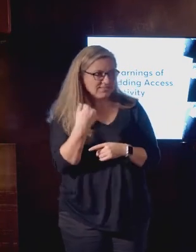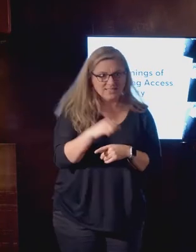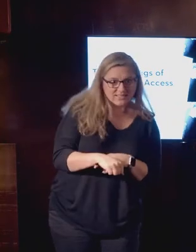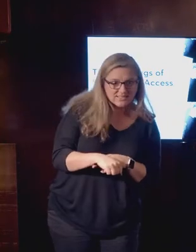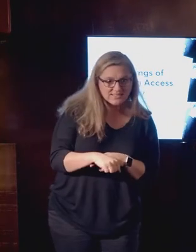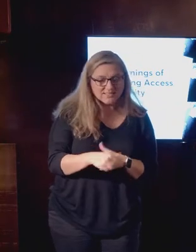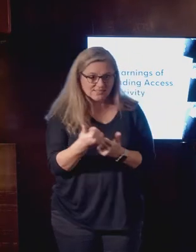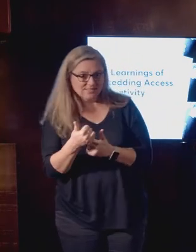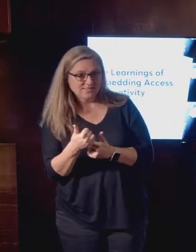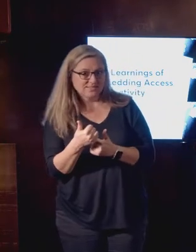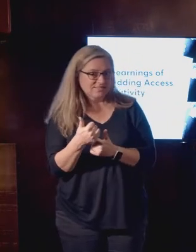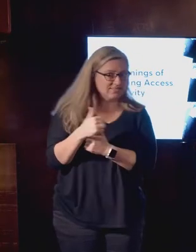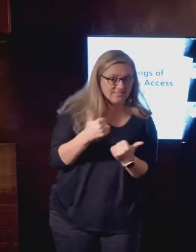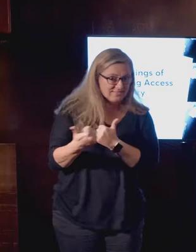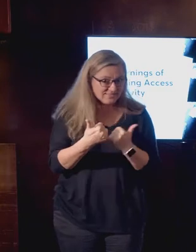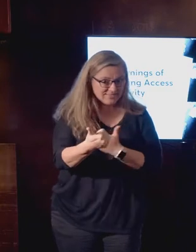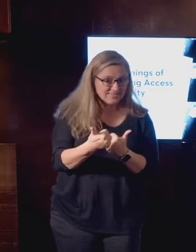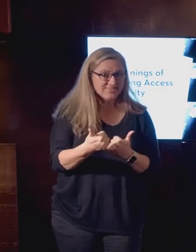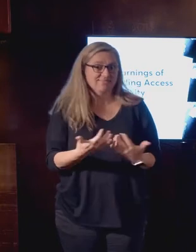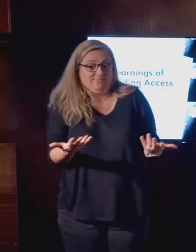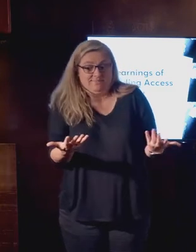Linda? Thumbs up?